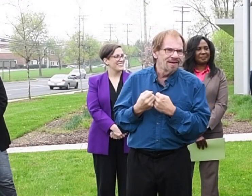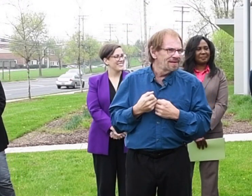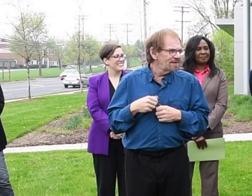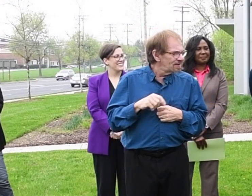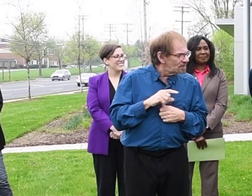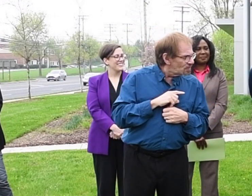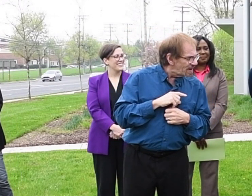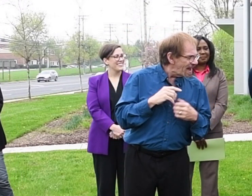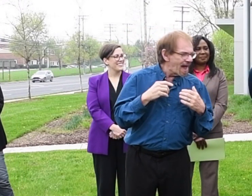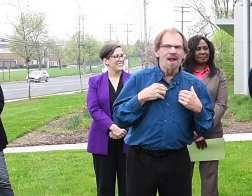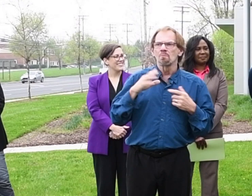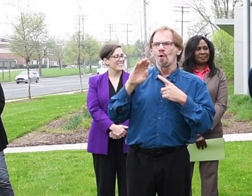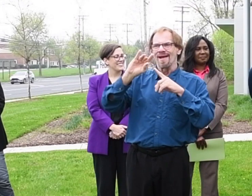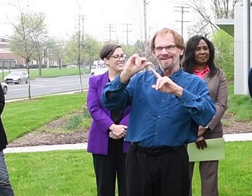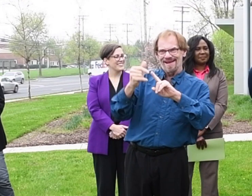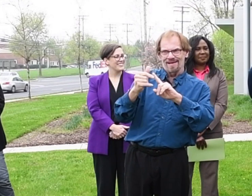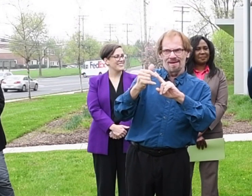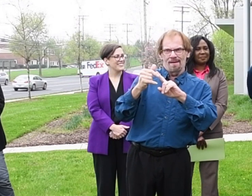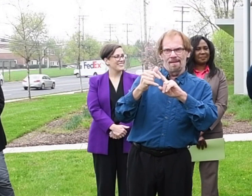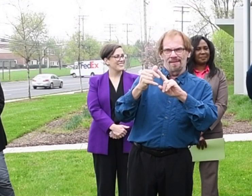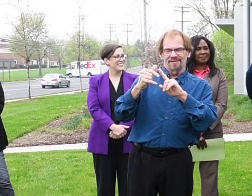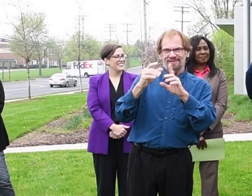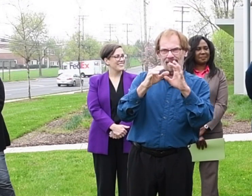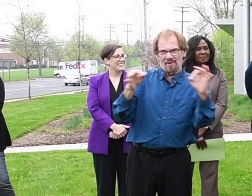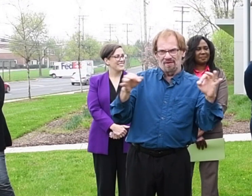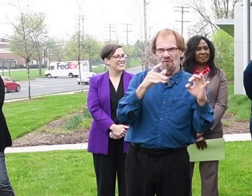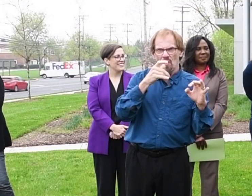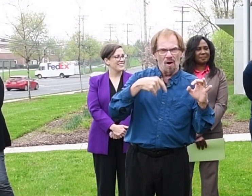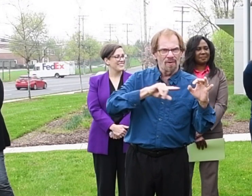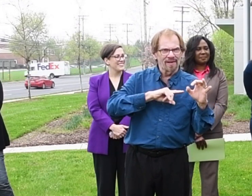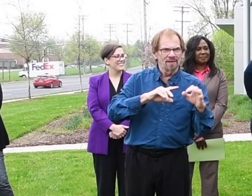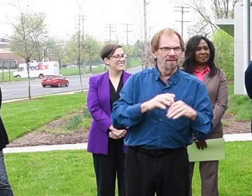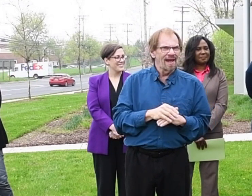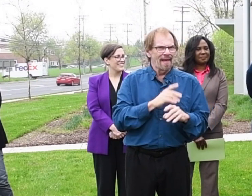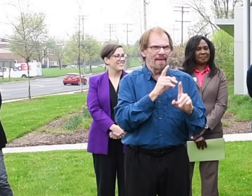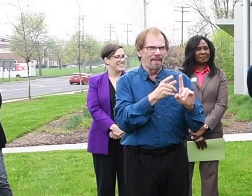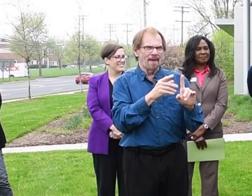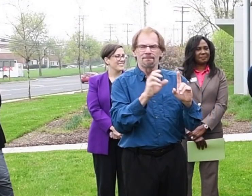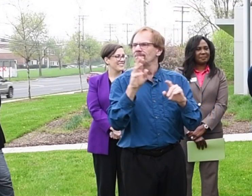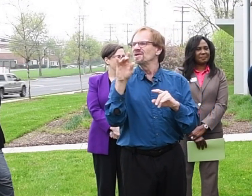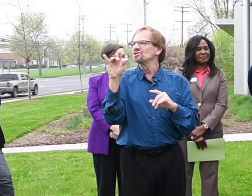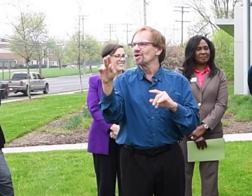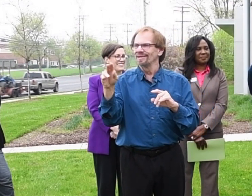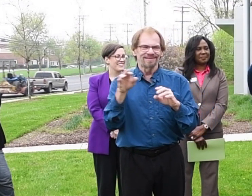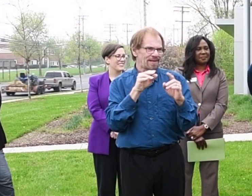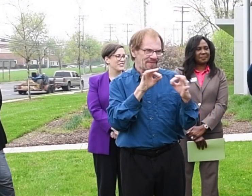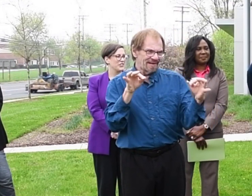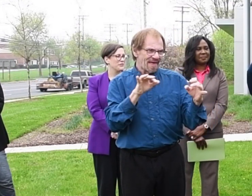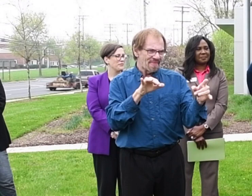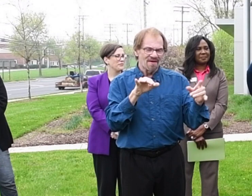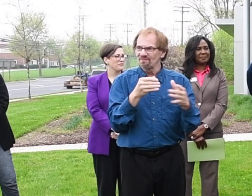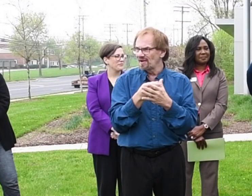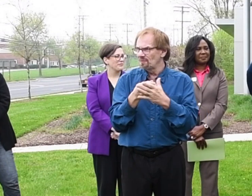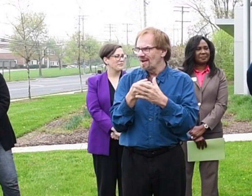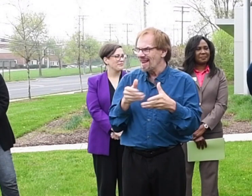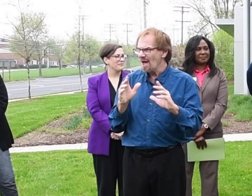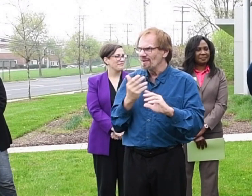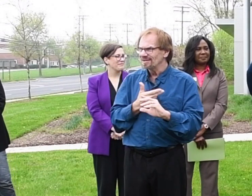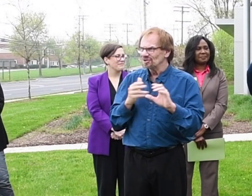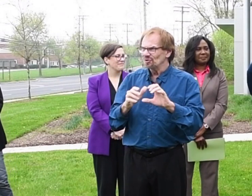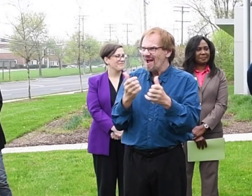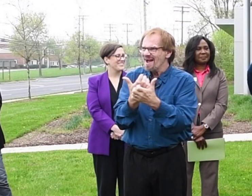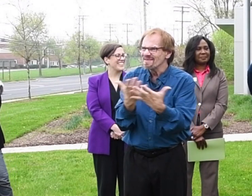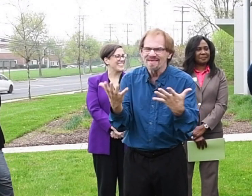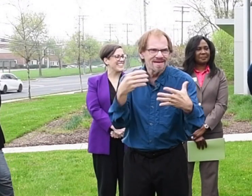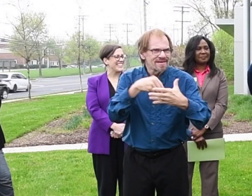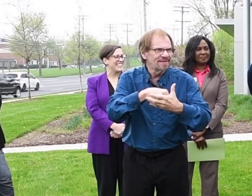with a brand new mission statement of who we are. So I'm just going to read that mission statement, and that funding is going to allow us actually to do everything that's in our mission